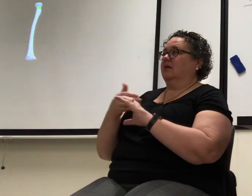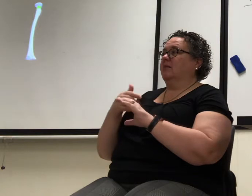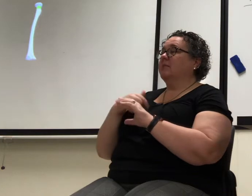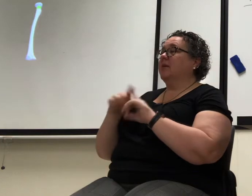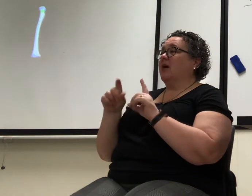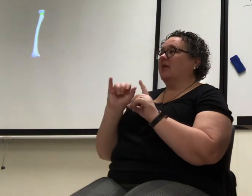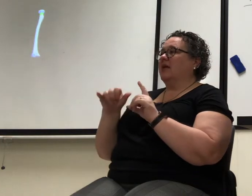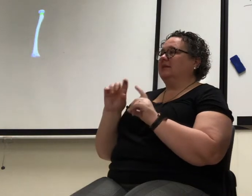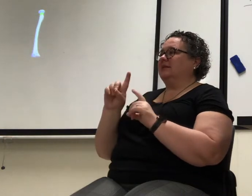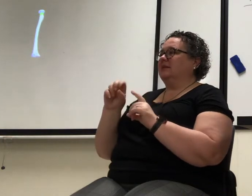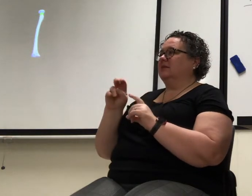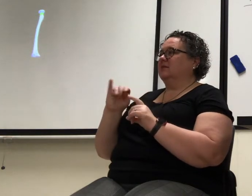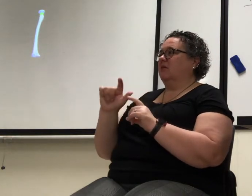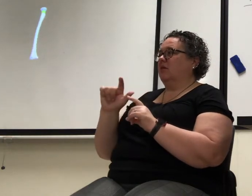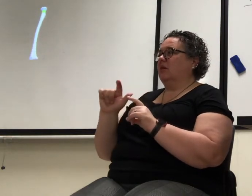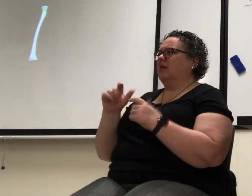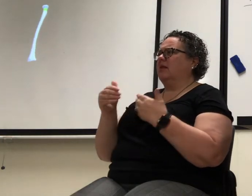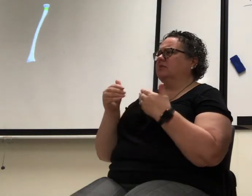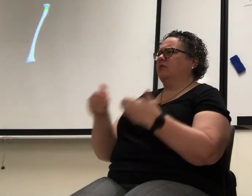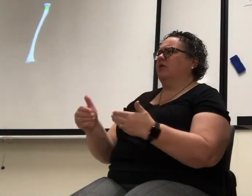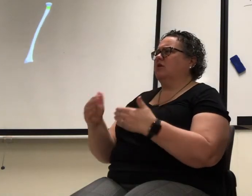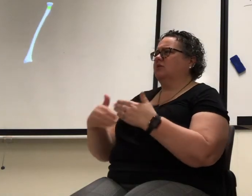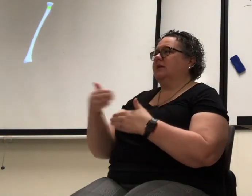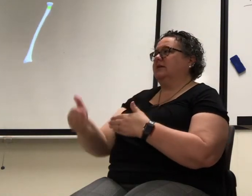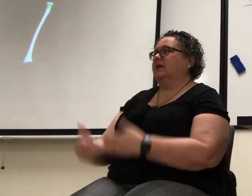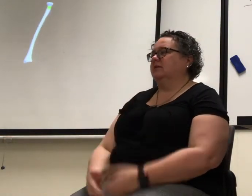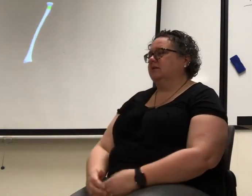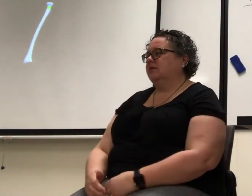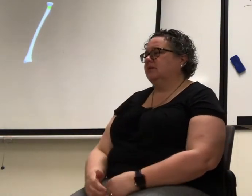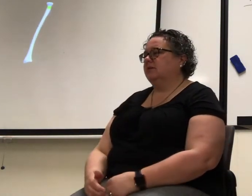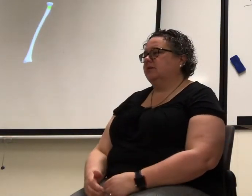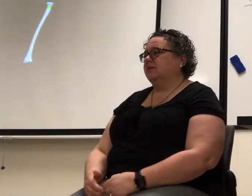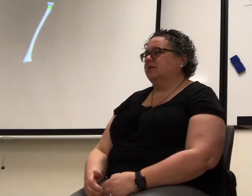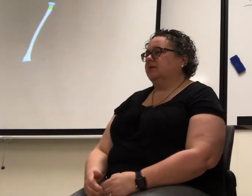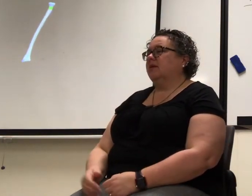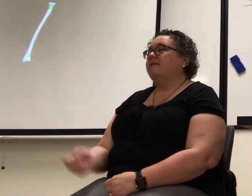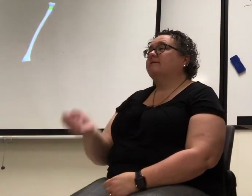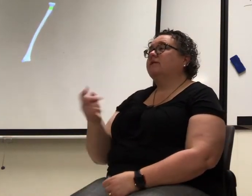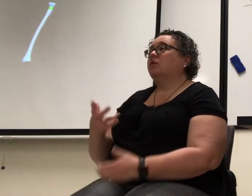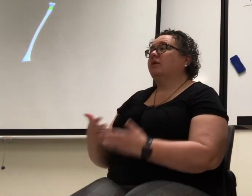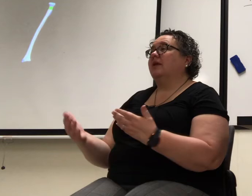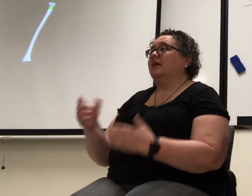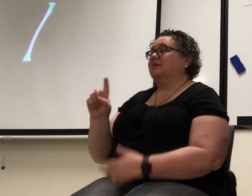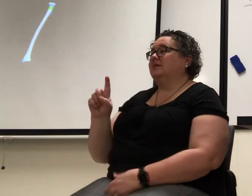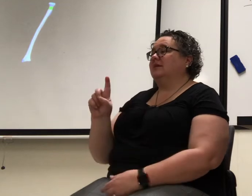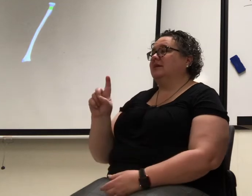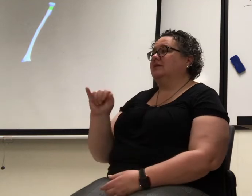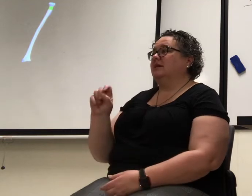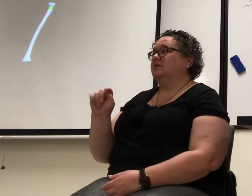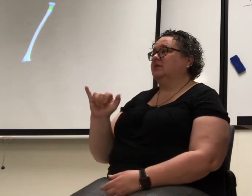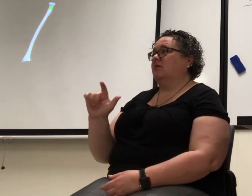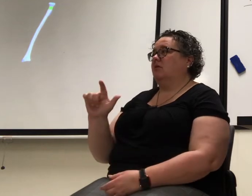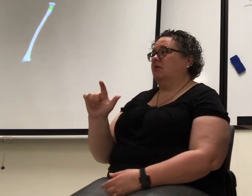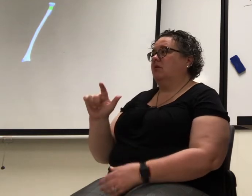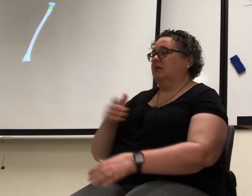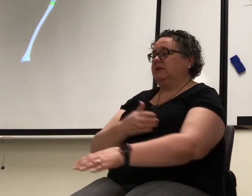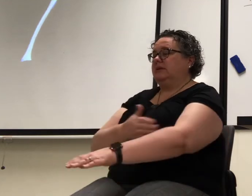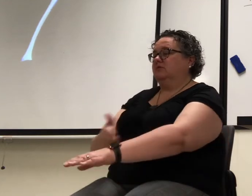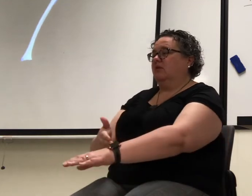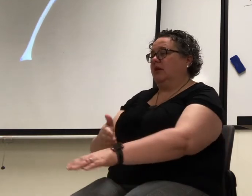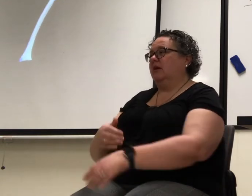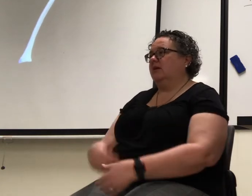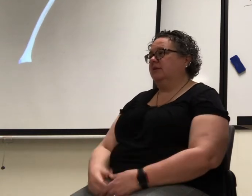okay. Let's move on to what's next. There's a couple of things distally. Let's see